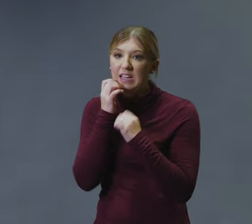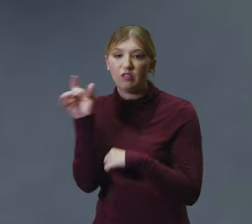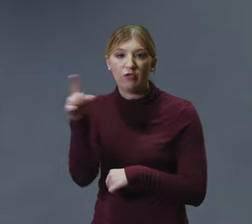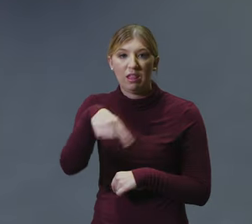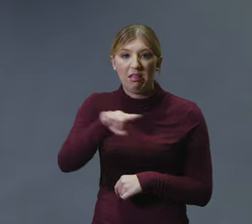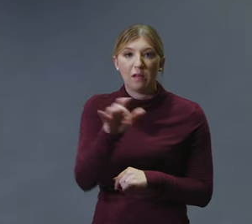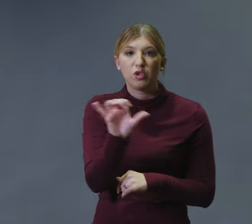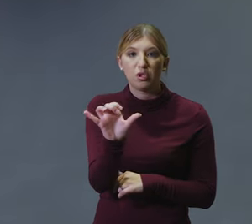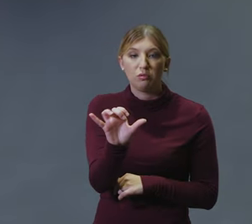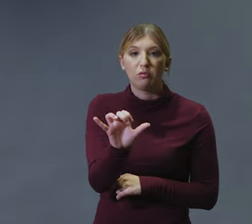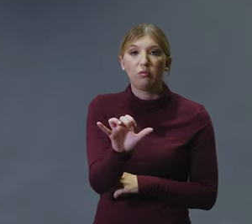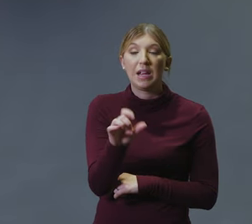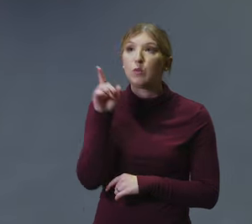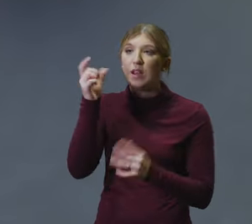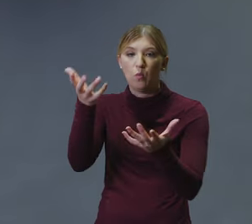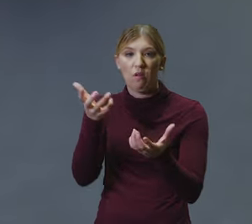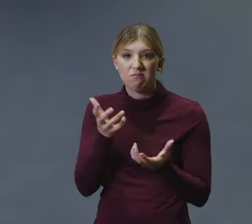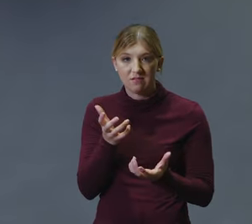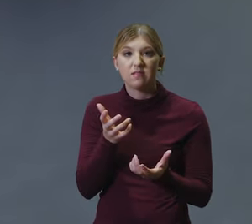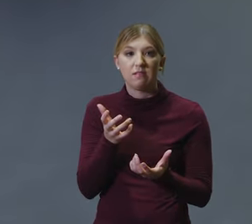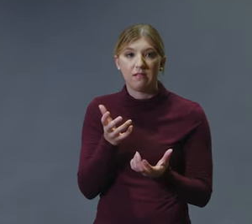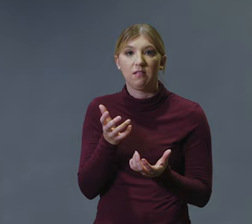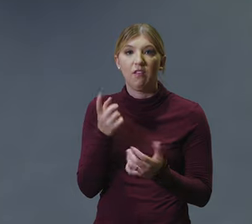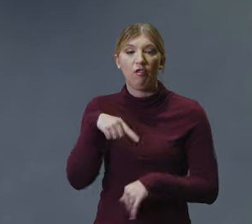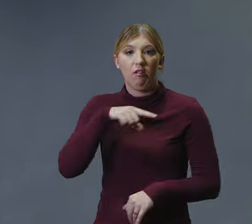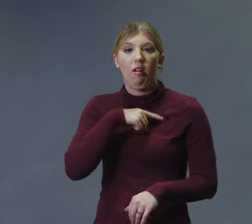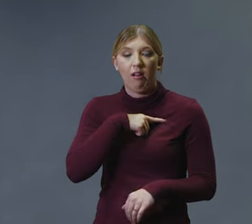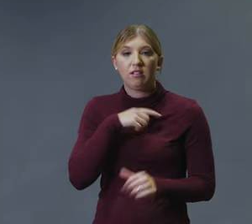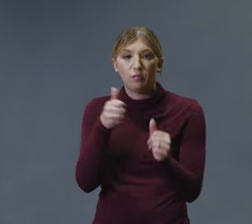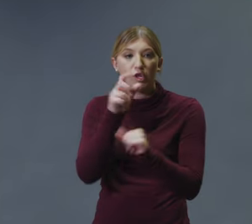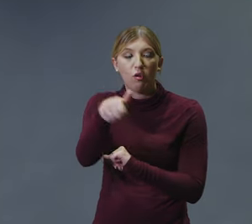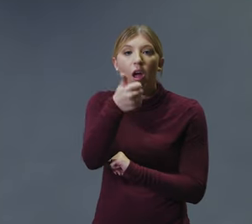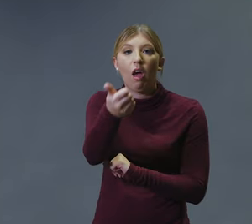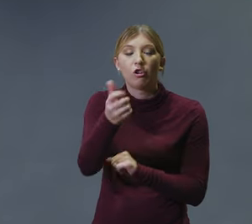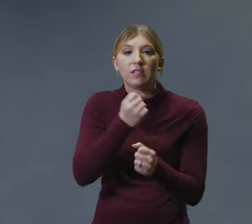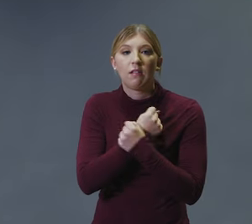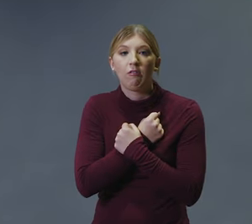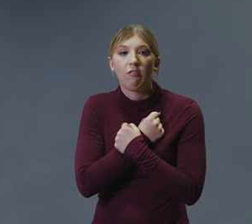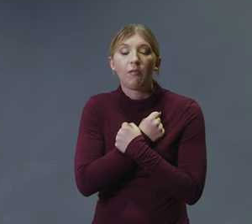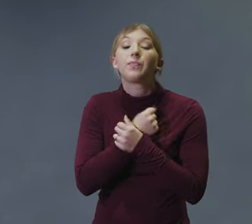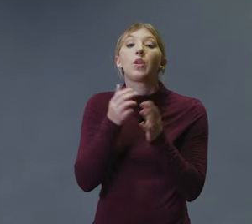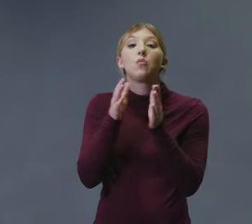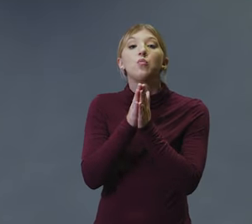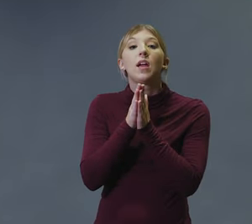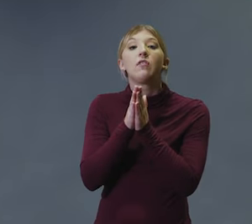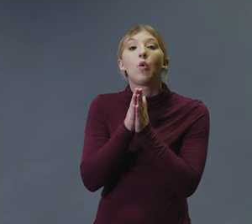Because this is what He desires. This is what He wants of us. This